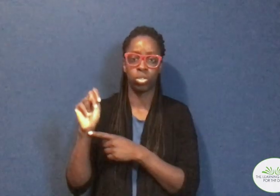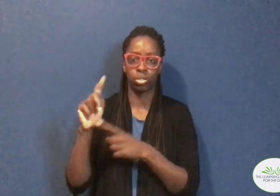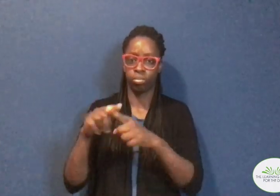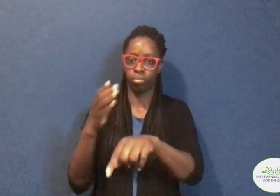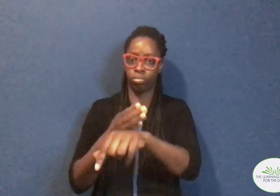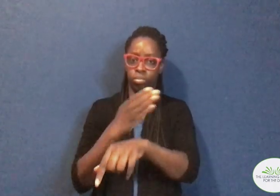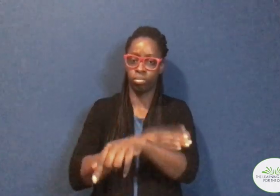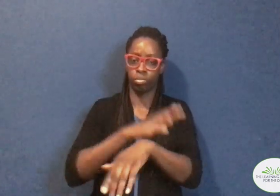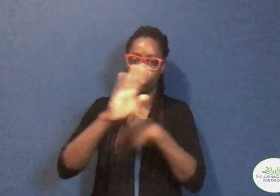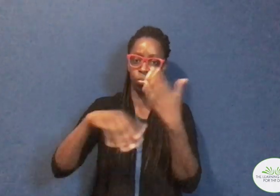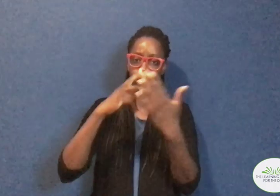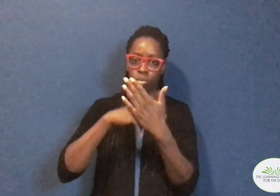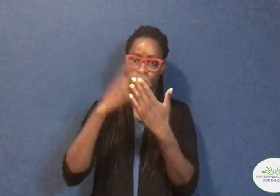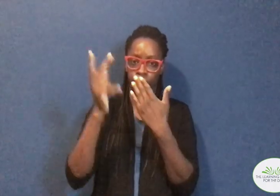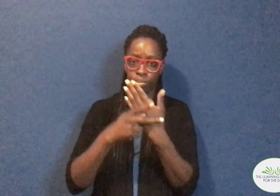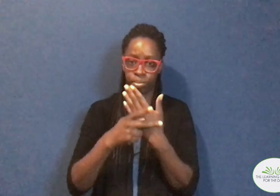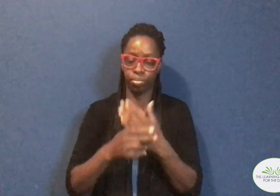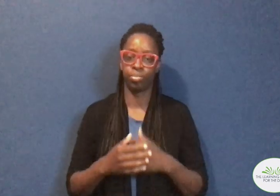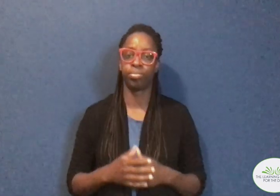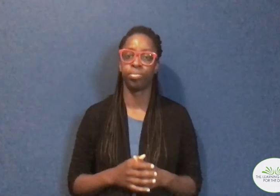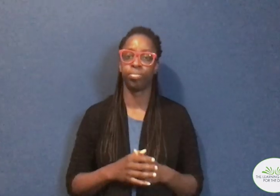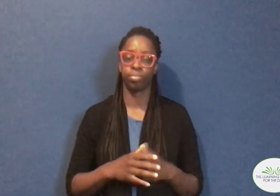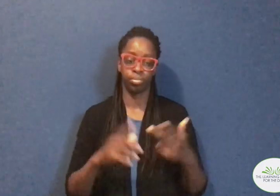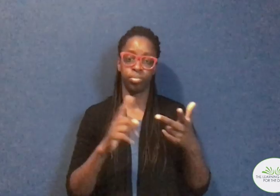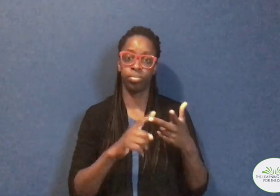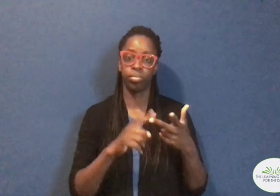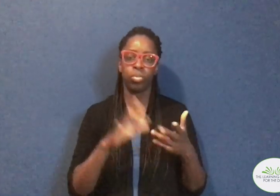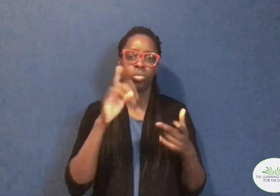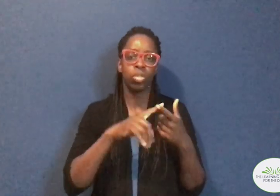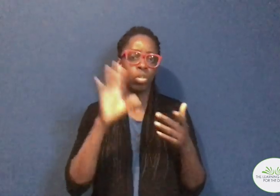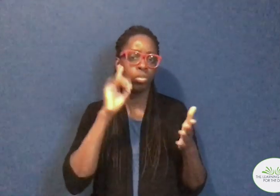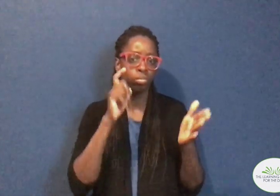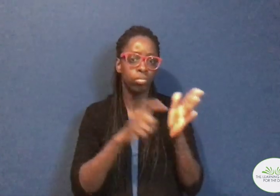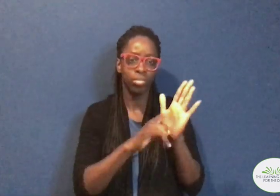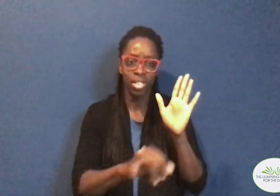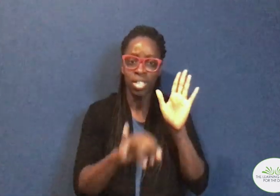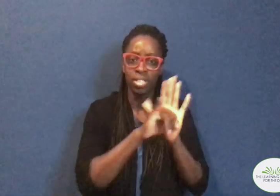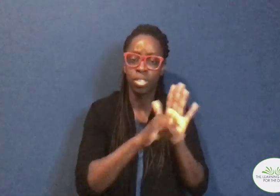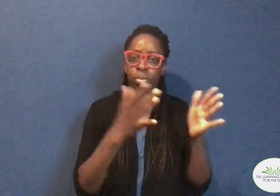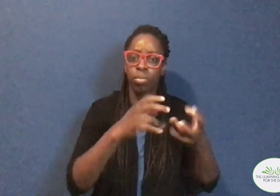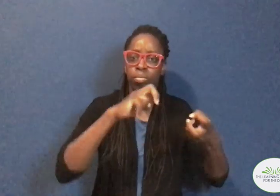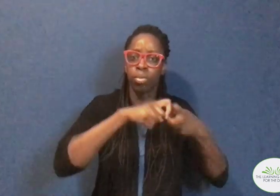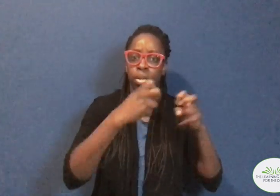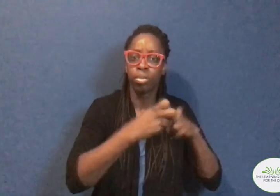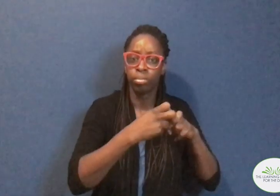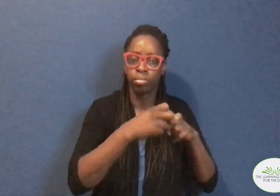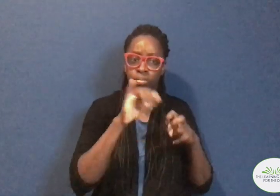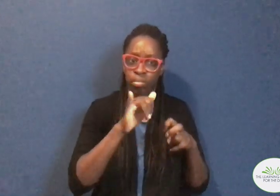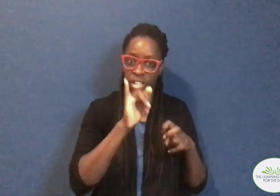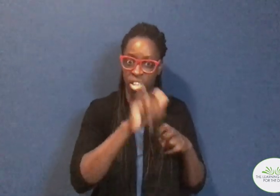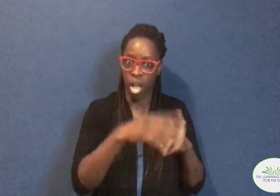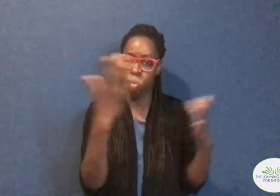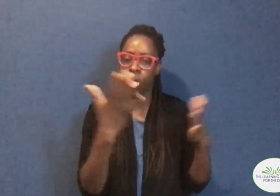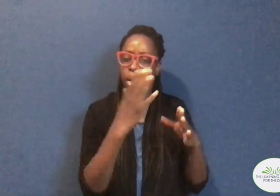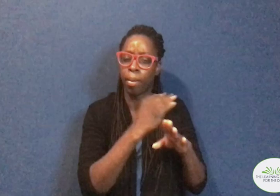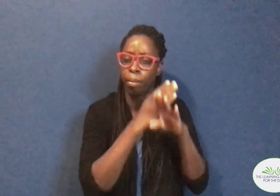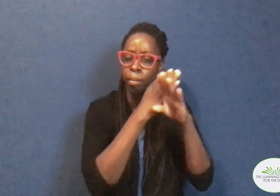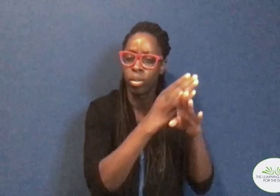obtain information about perceived issues and solutions within the community. Identify various assets and barriers